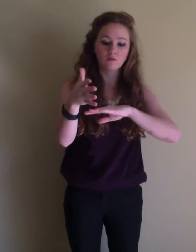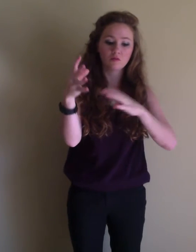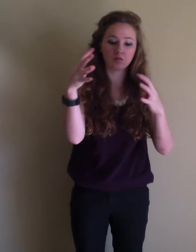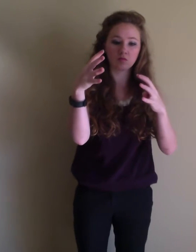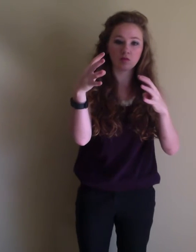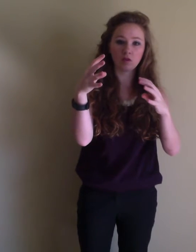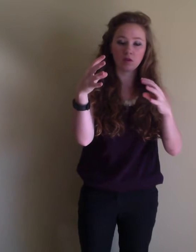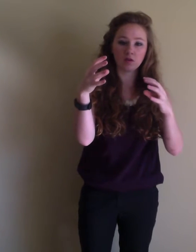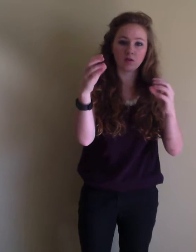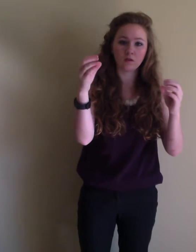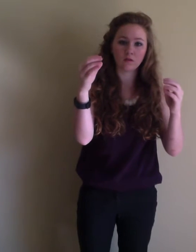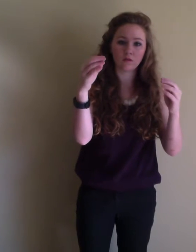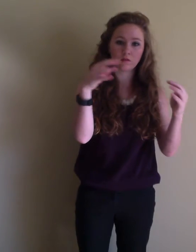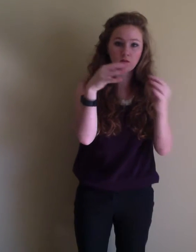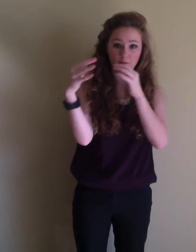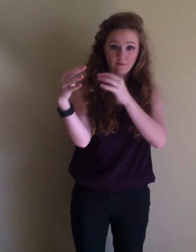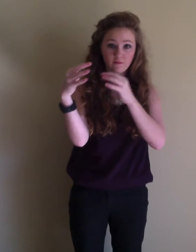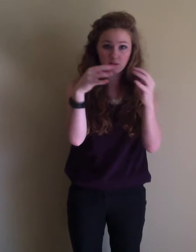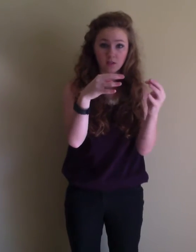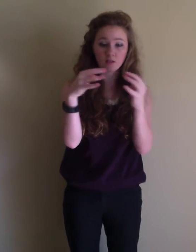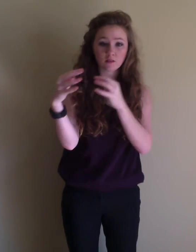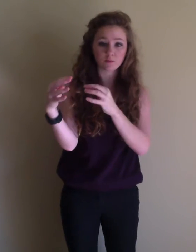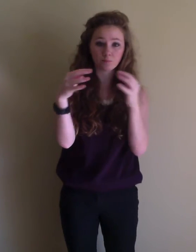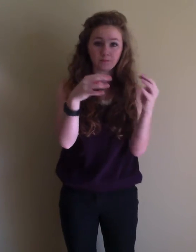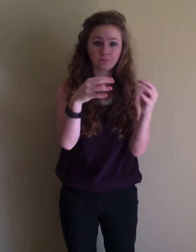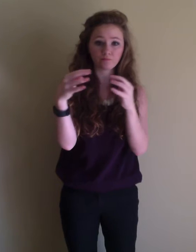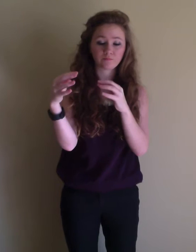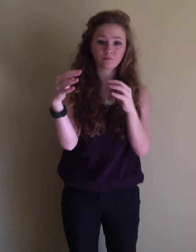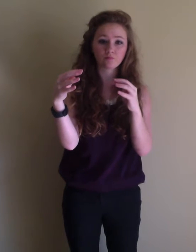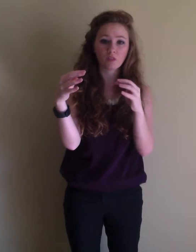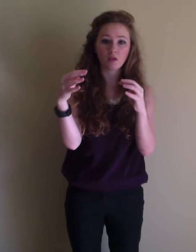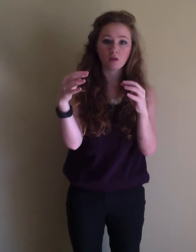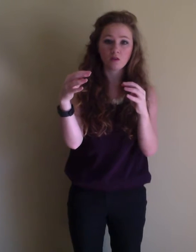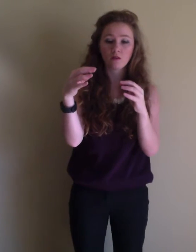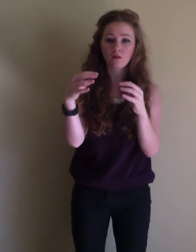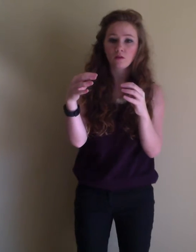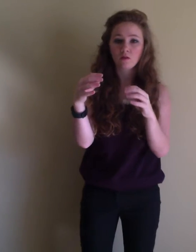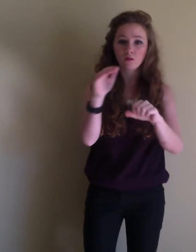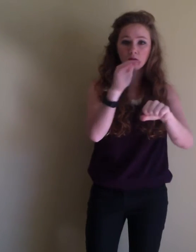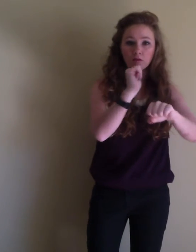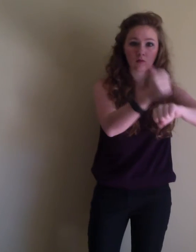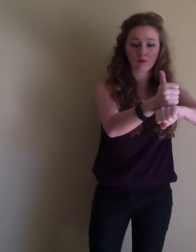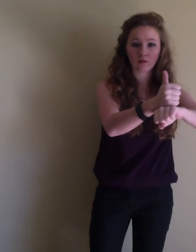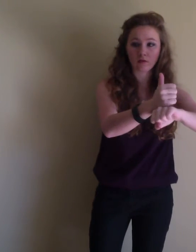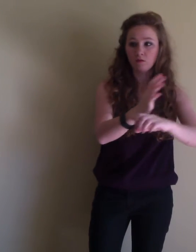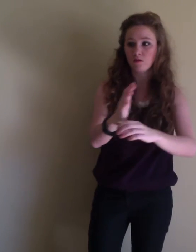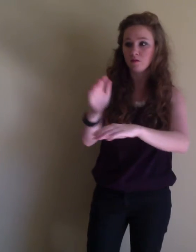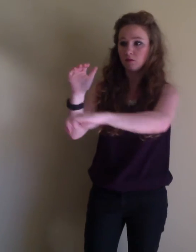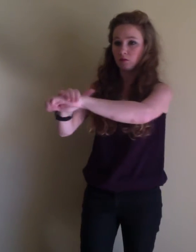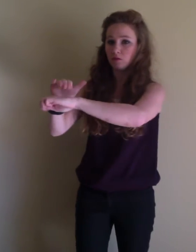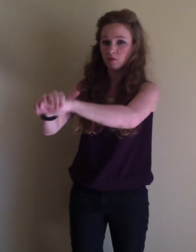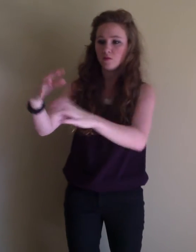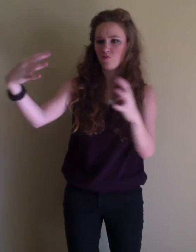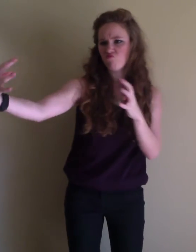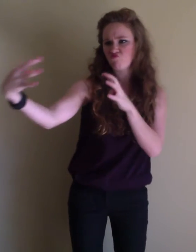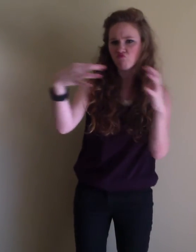colonial patriot militias, the Minutemen, and the British Army, they actually fight. They fight two battles, the very first two battles of the American